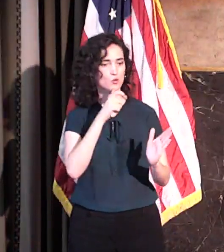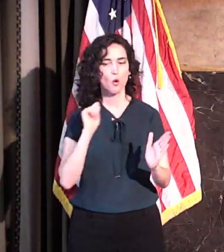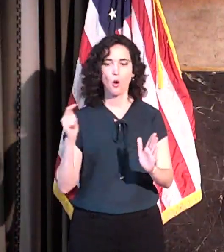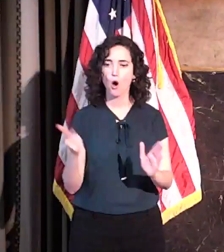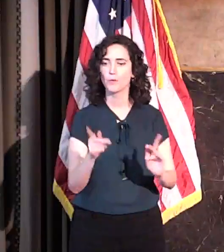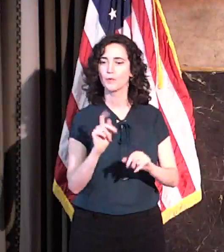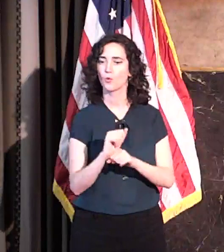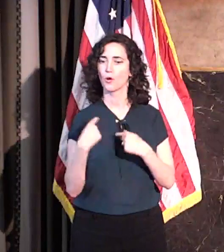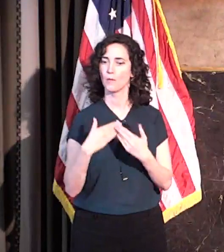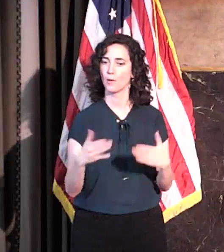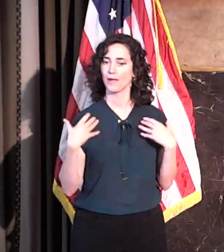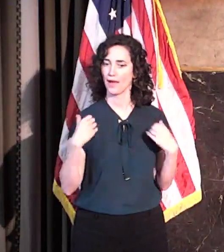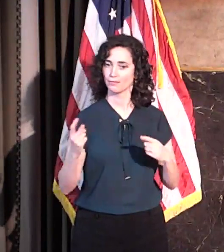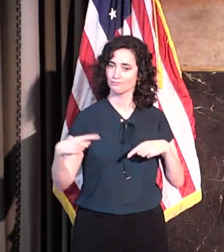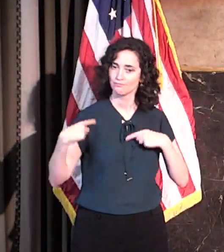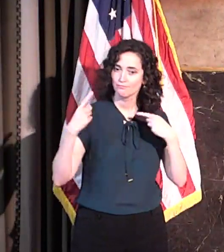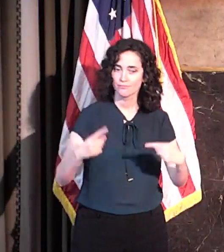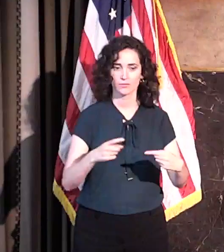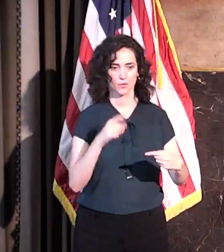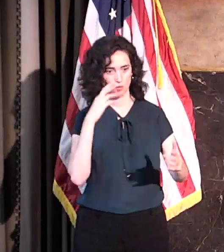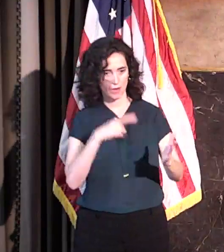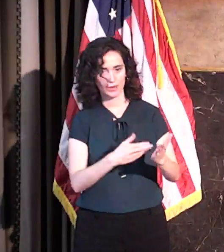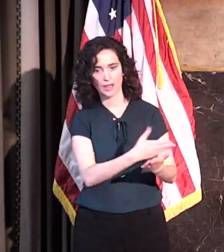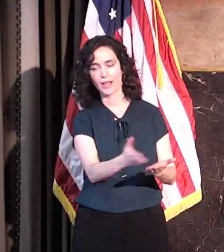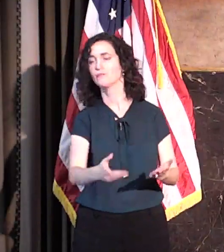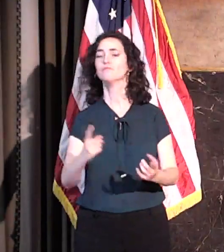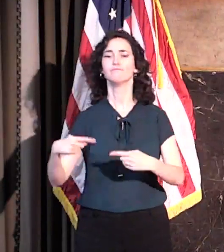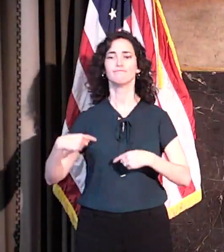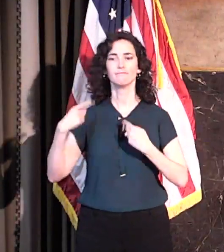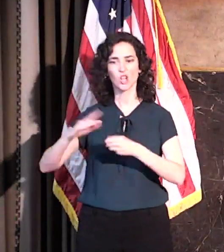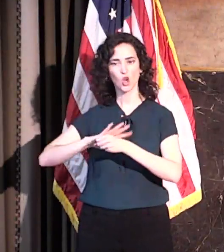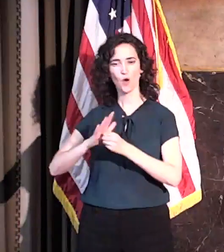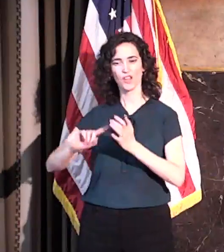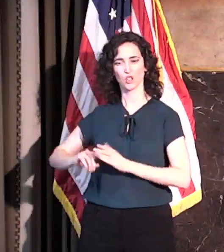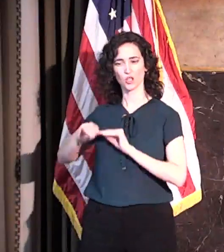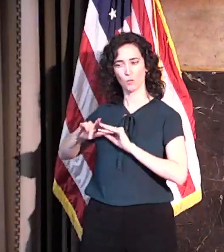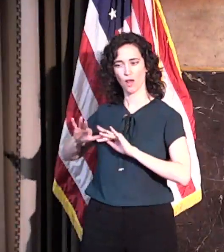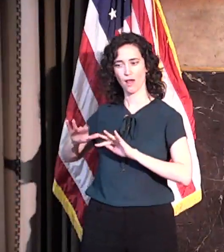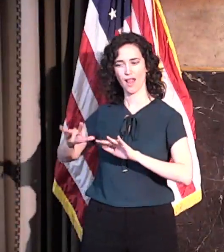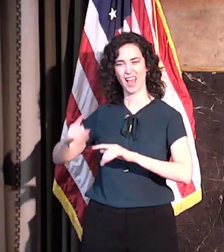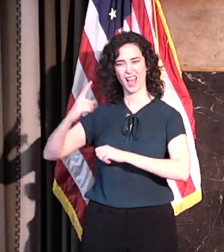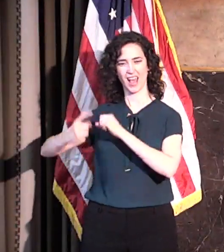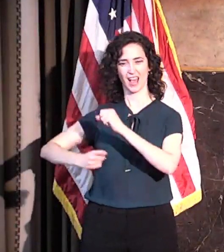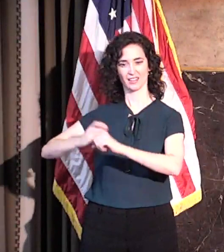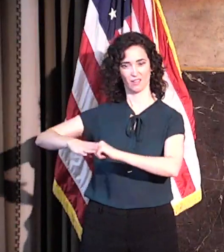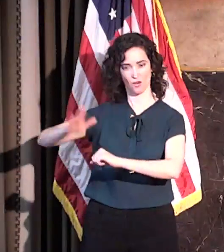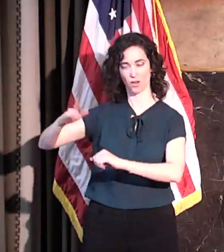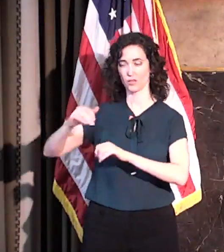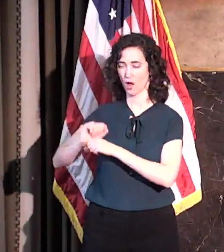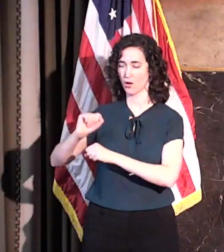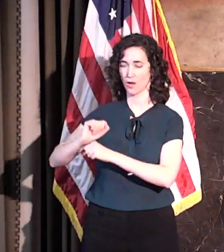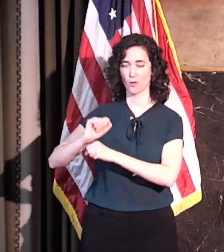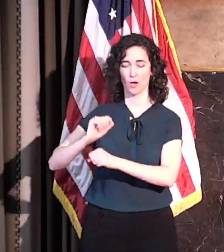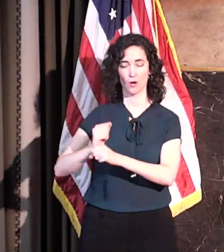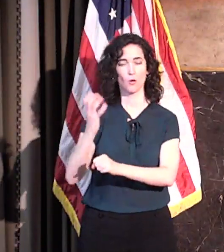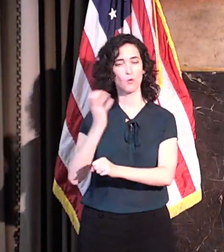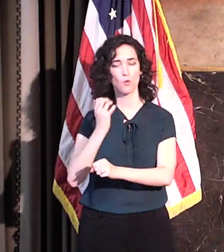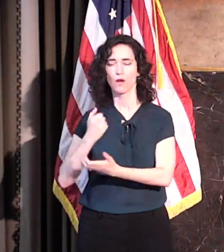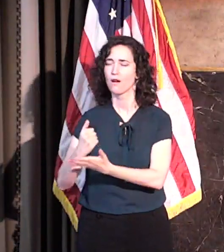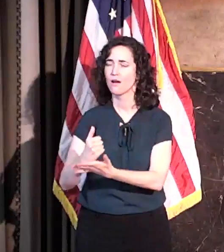who have served so well and so selflessly over this past year plus now. And I would